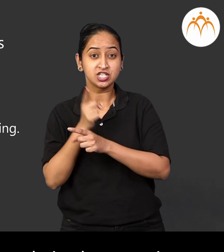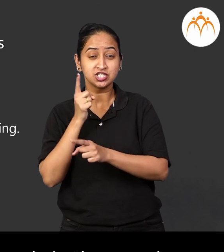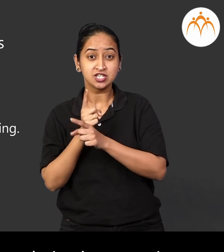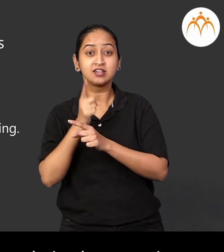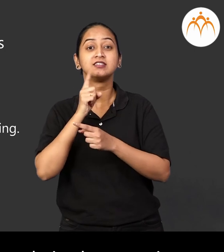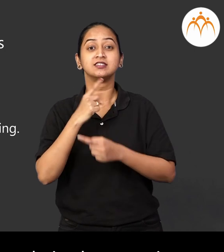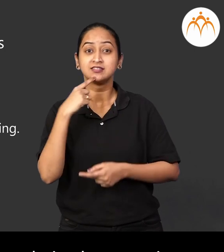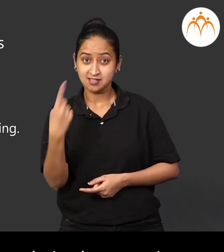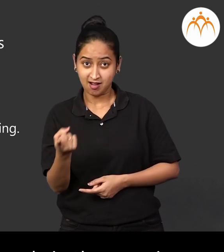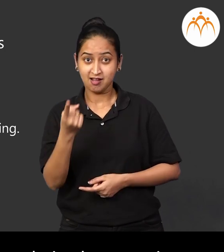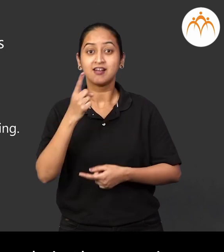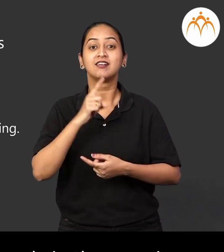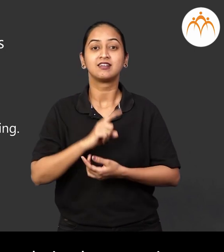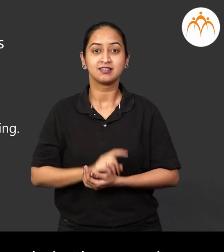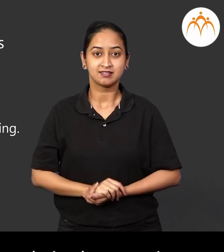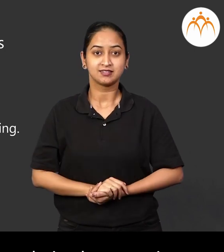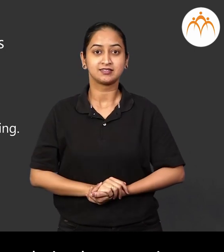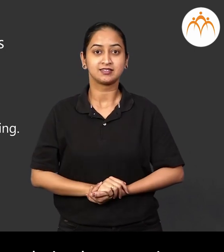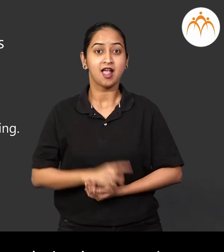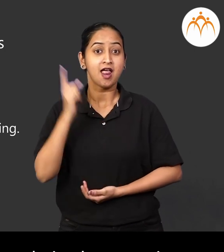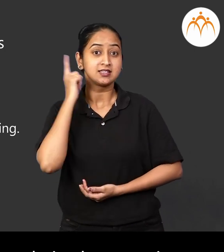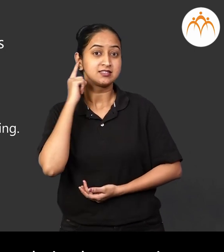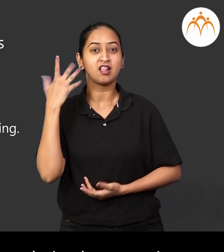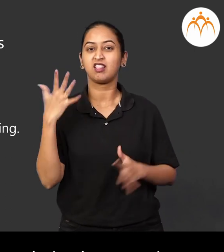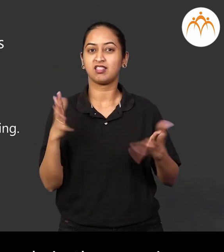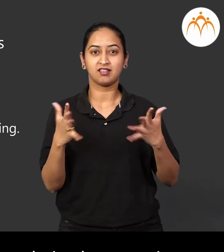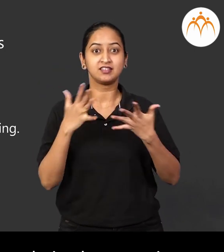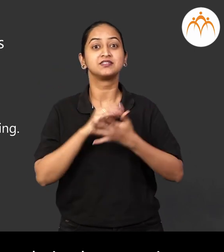We should brush our teeth only in the morning.